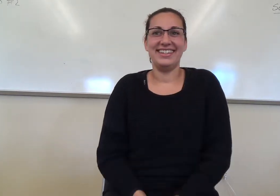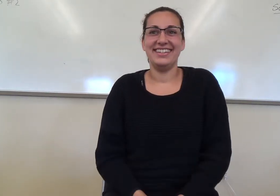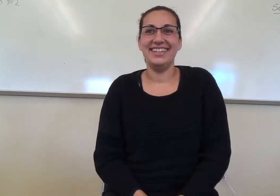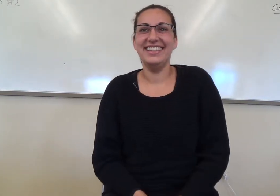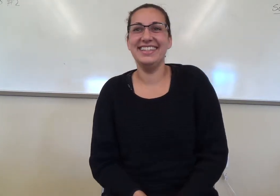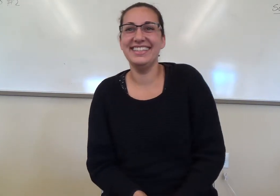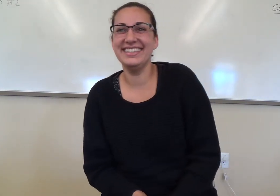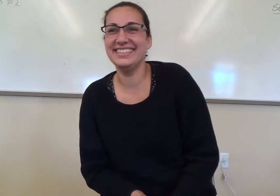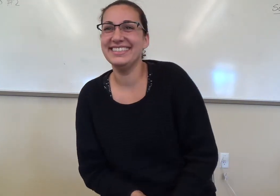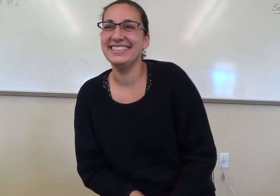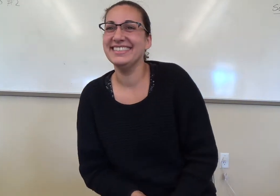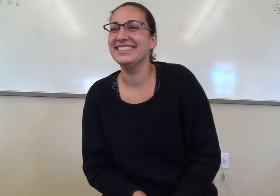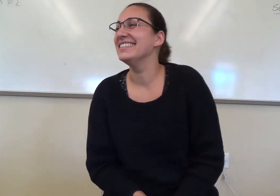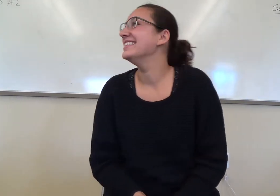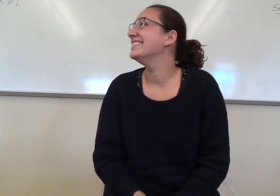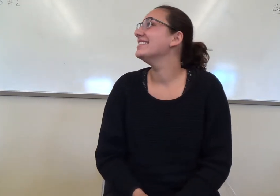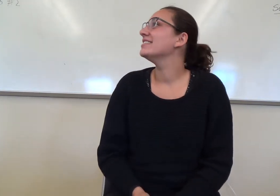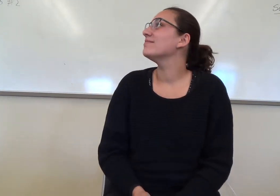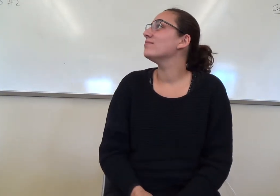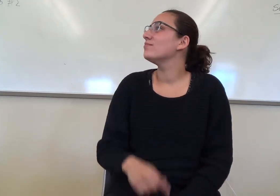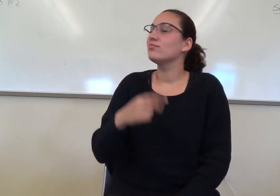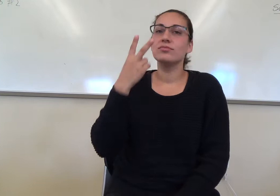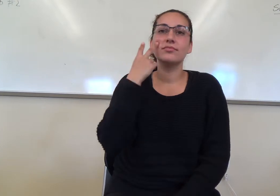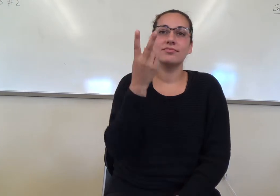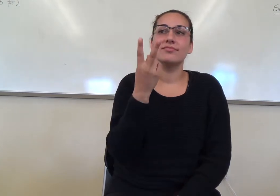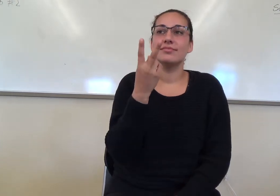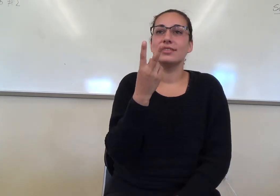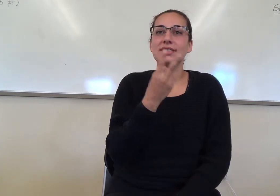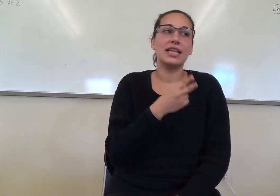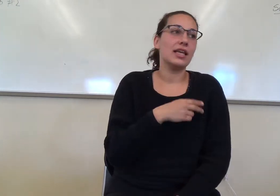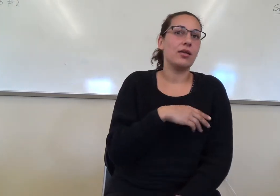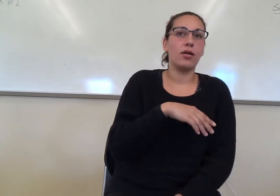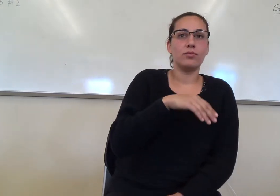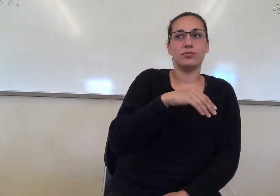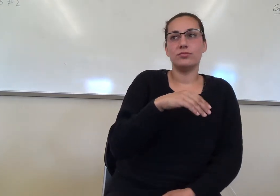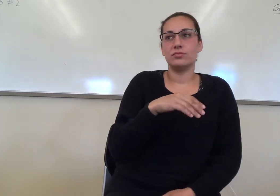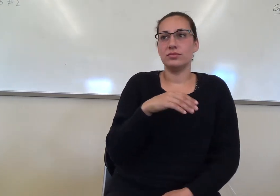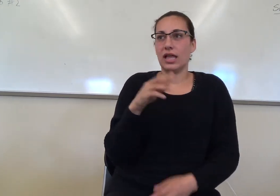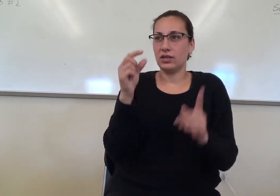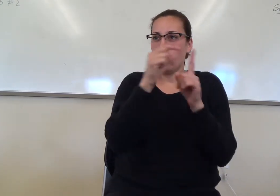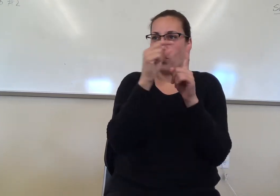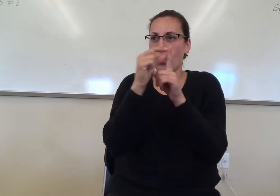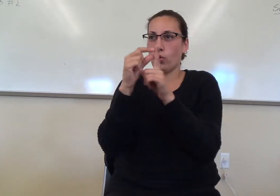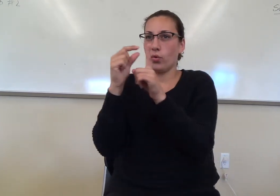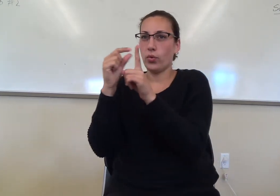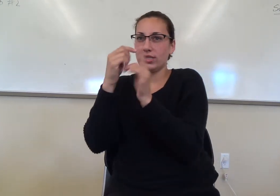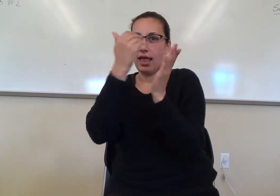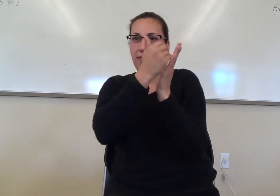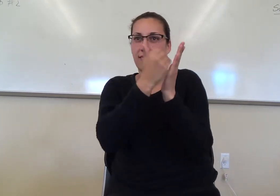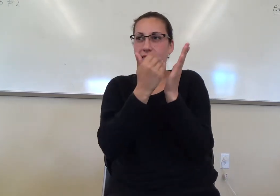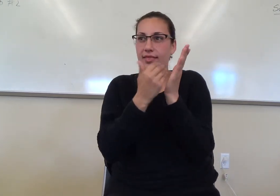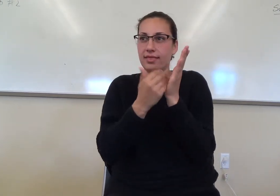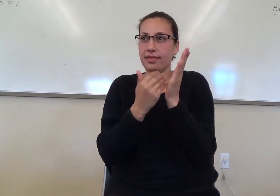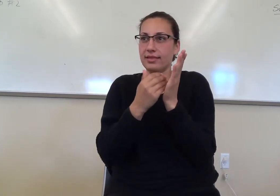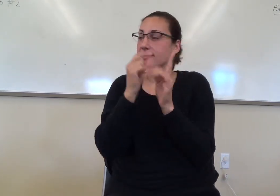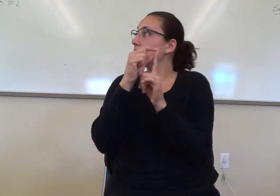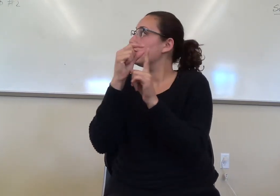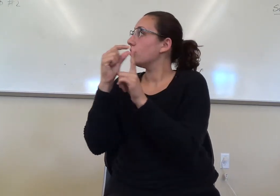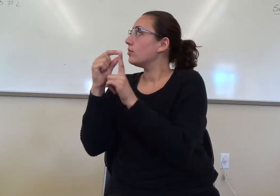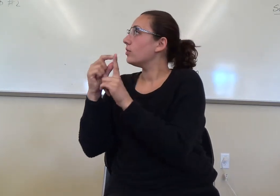Man, red, east, girl, winter, blue, boy, south, autumn, north, woman, summer, west, white, spring. But is that the list